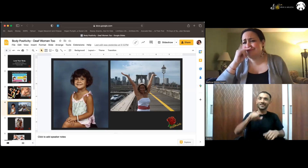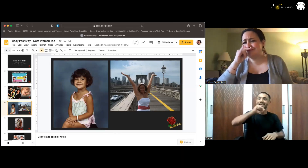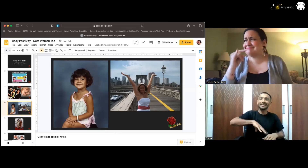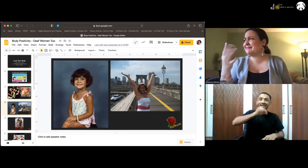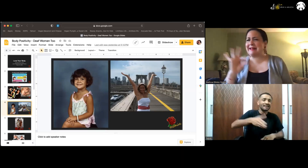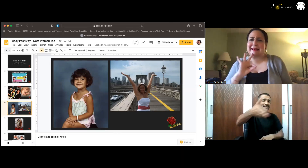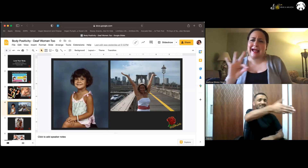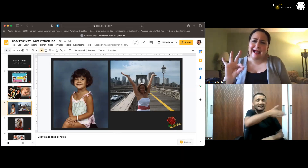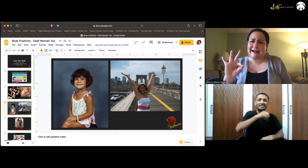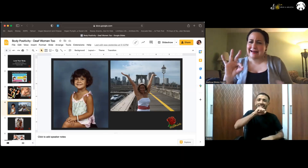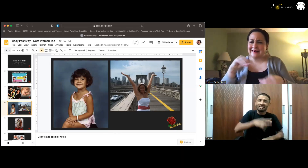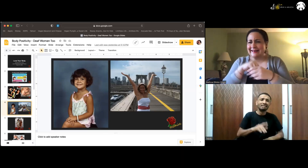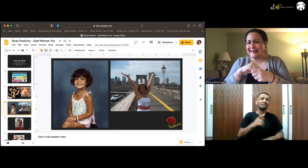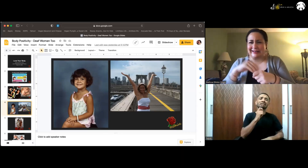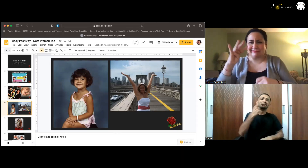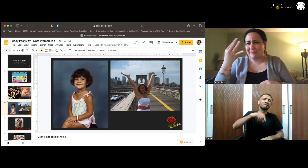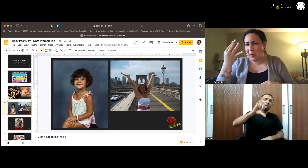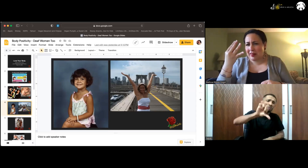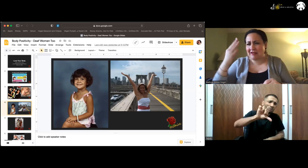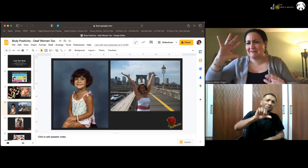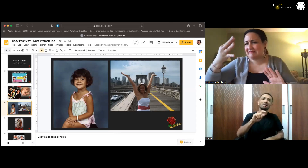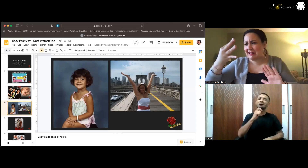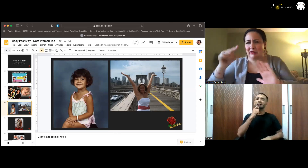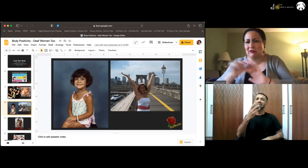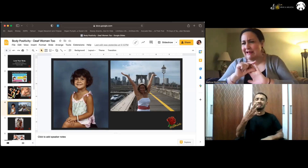also, like, because but this they are is not. I'm unable to focus. Yes.